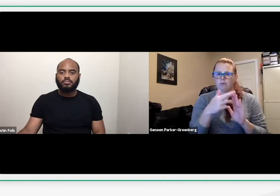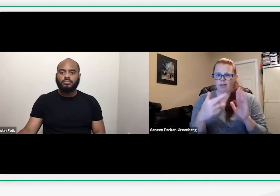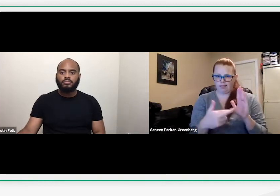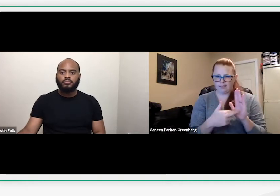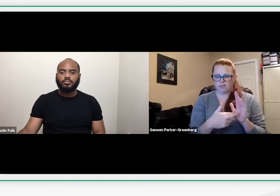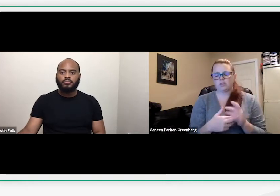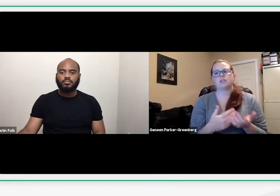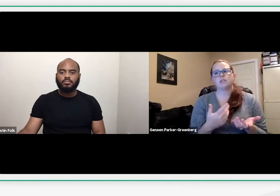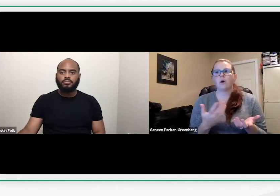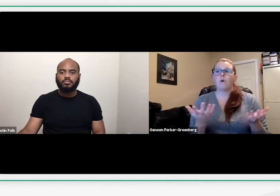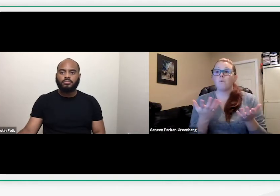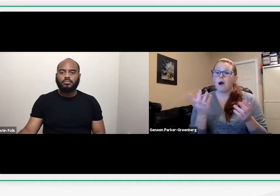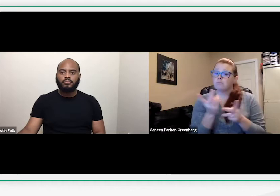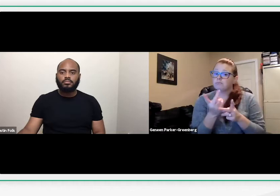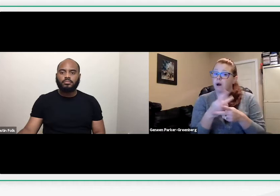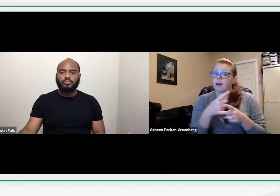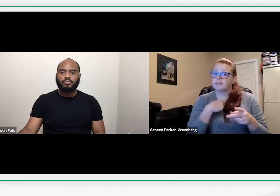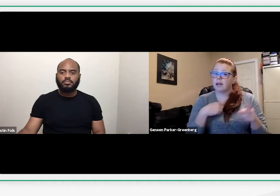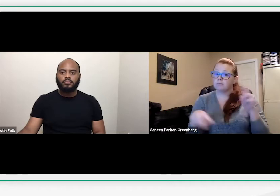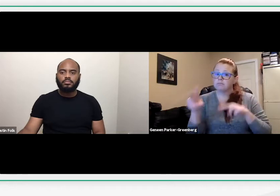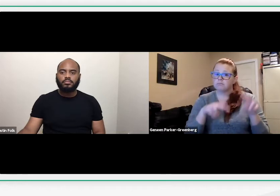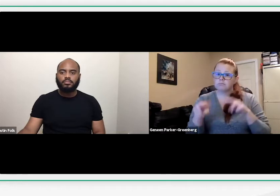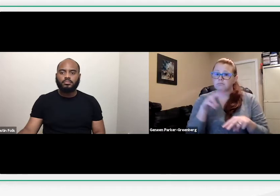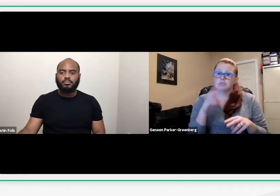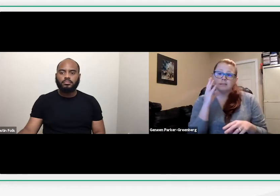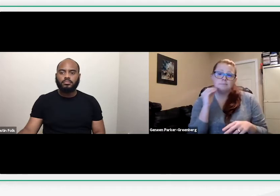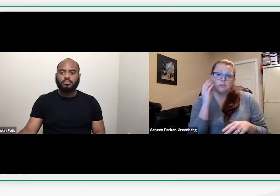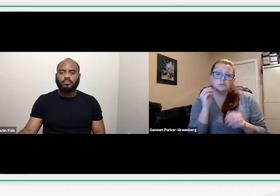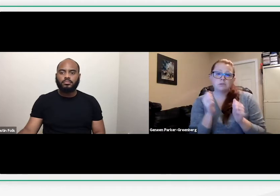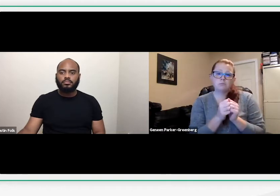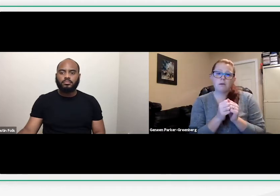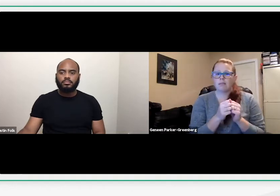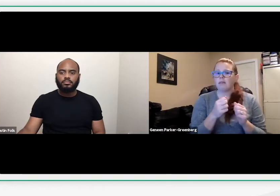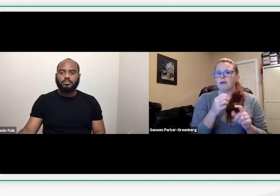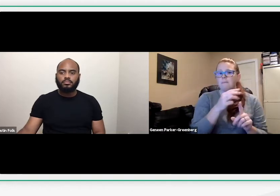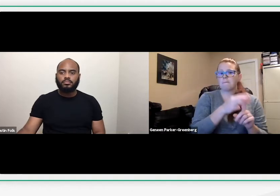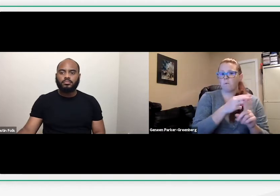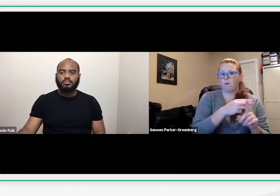are not violating the laws and the regulations that are in place.